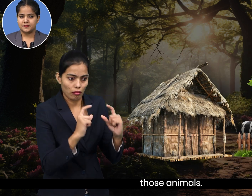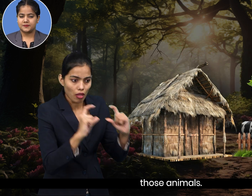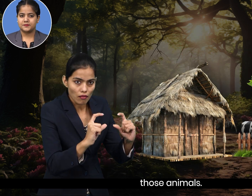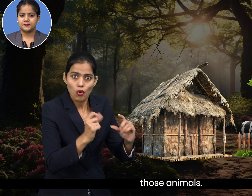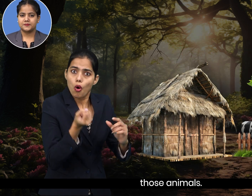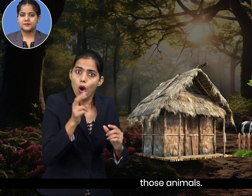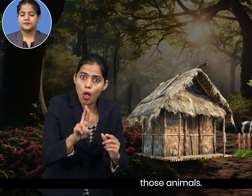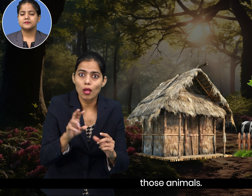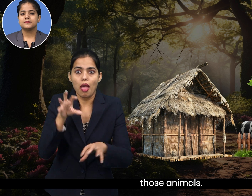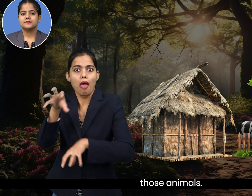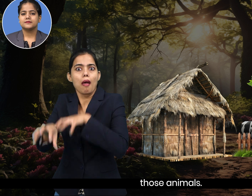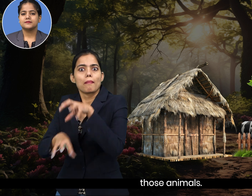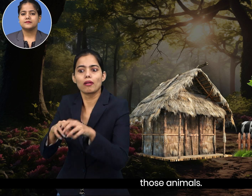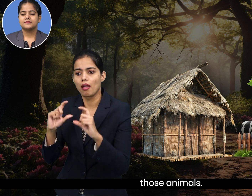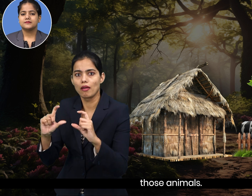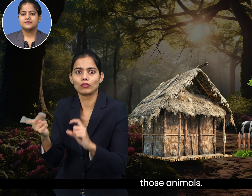animals.